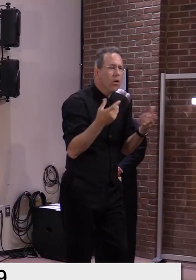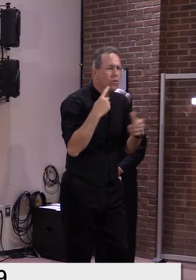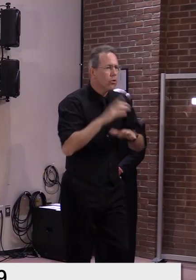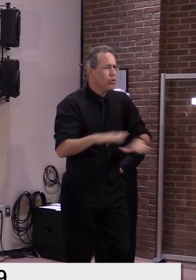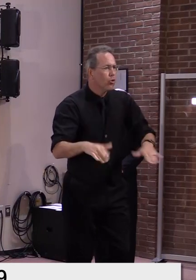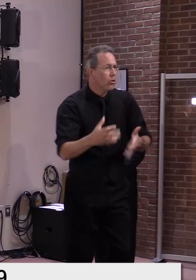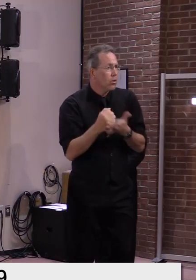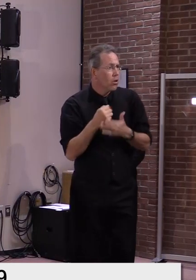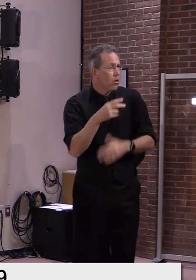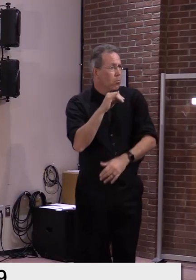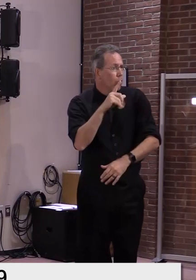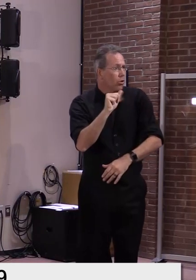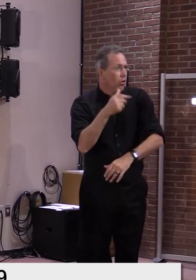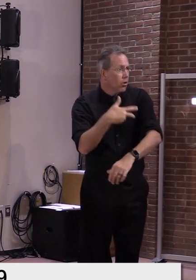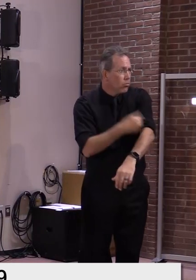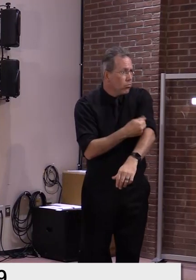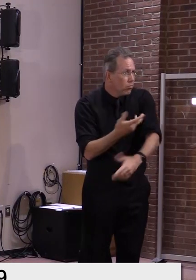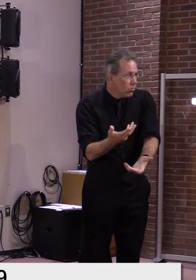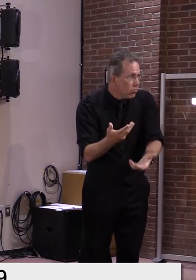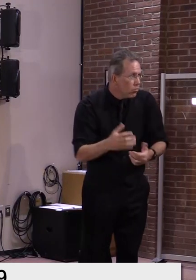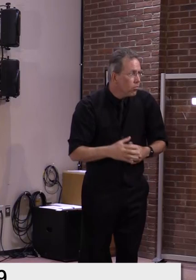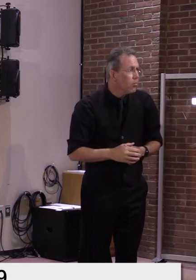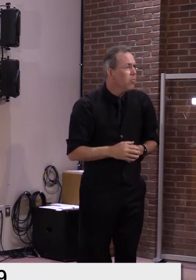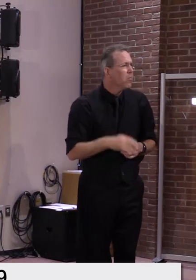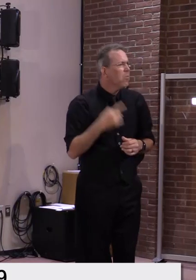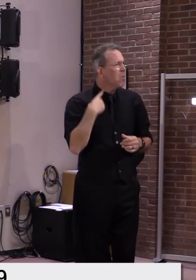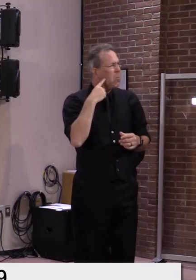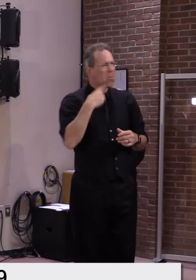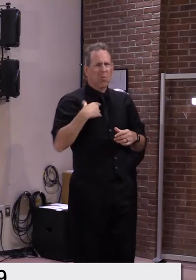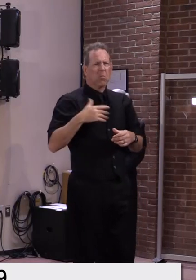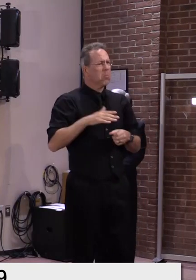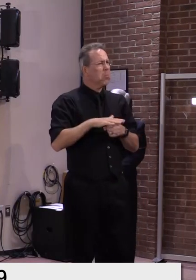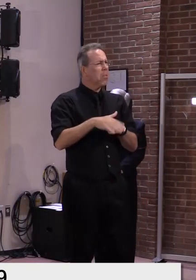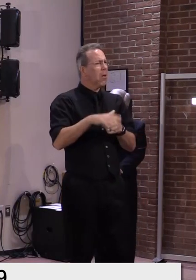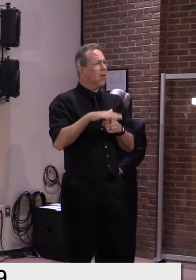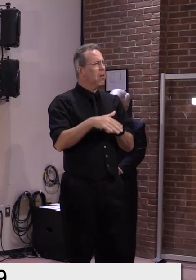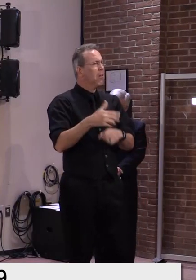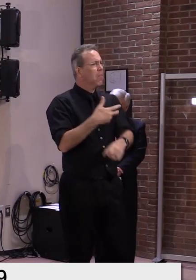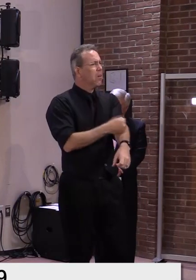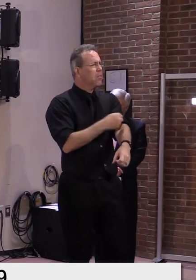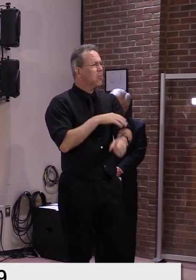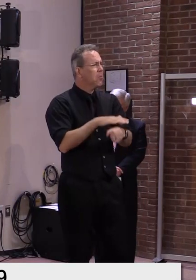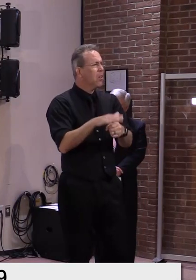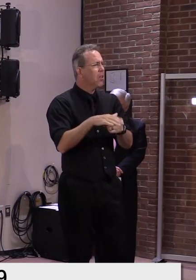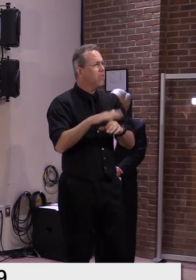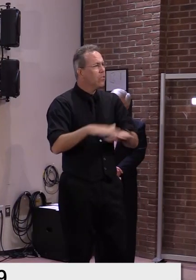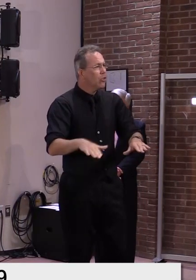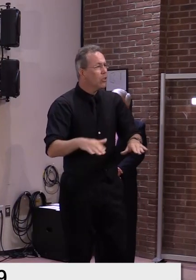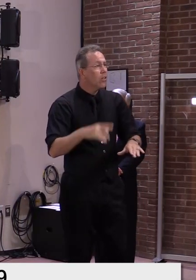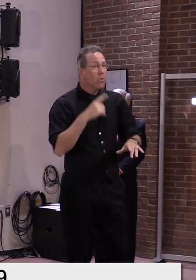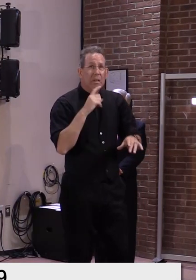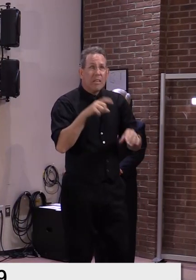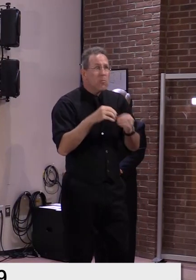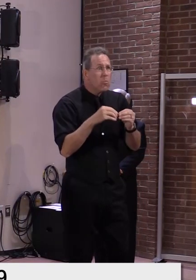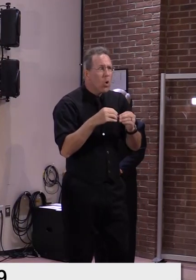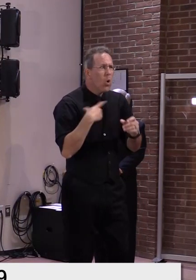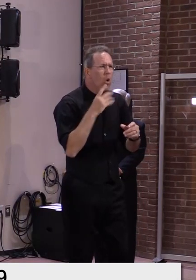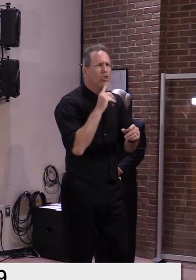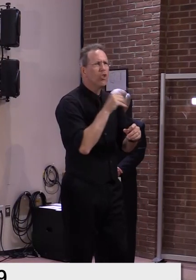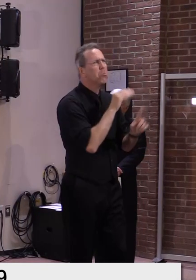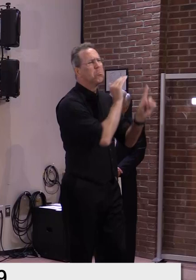system, particularly for Moderna, so we can make those choices every single week as we see fit.